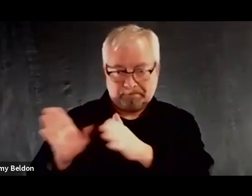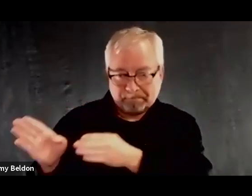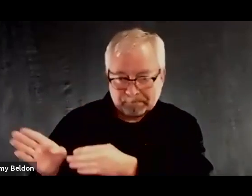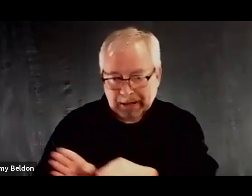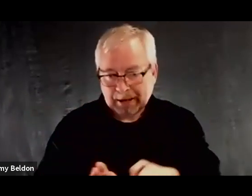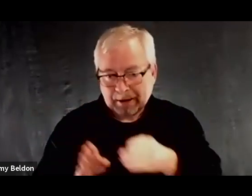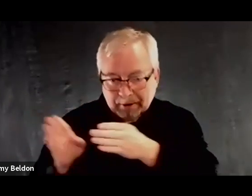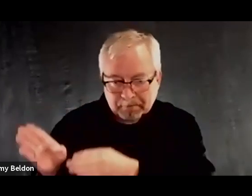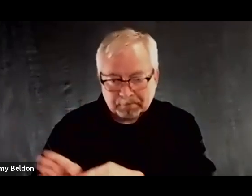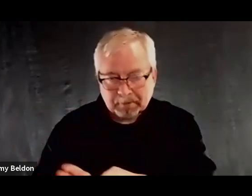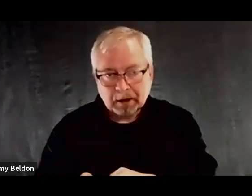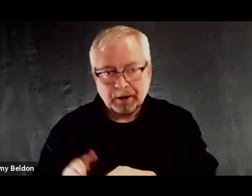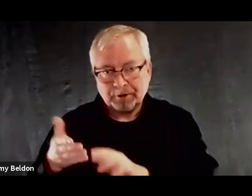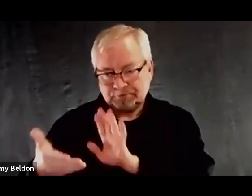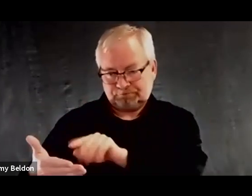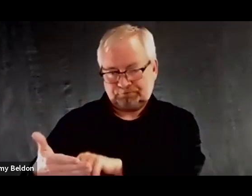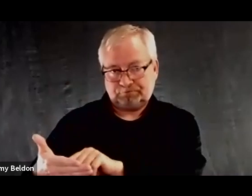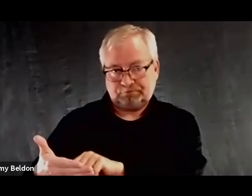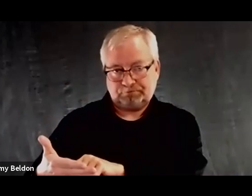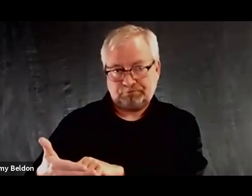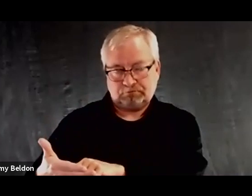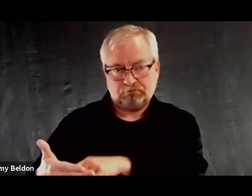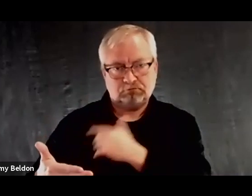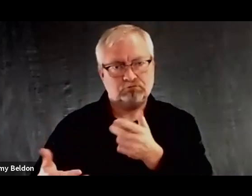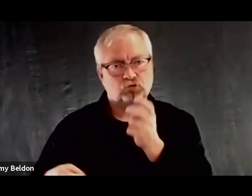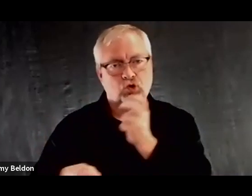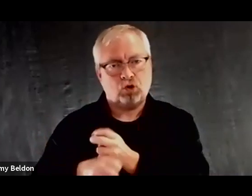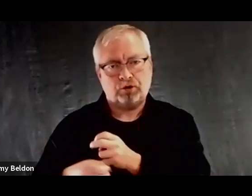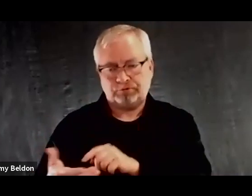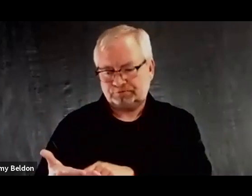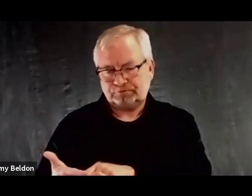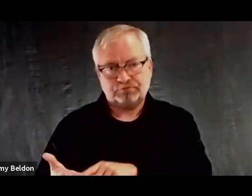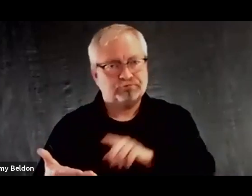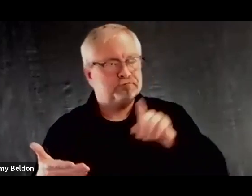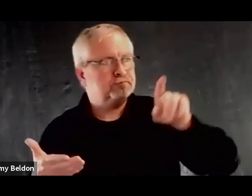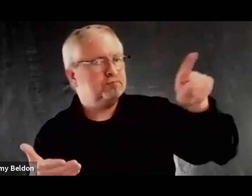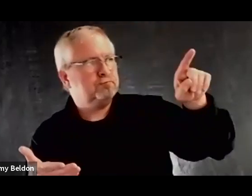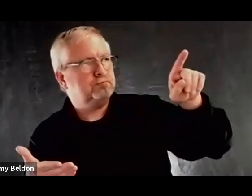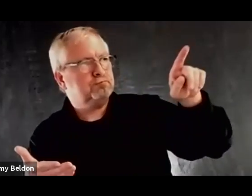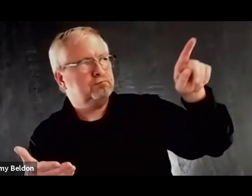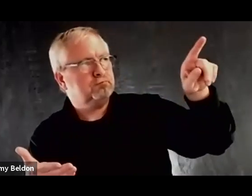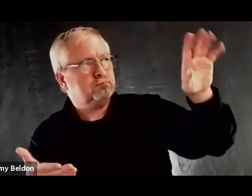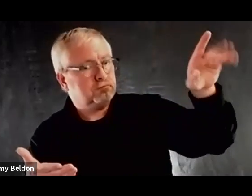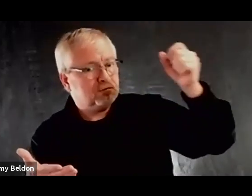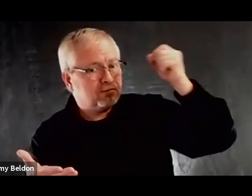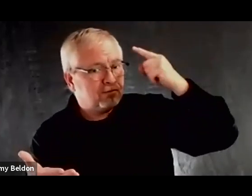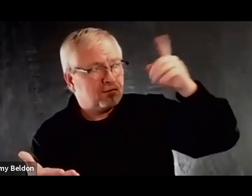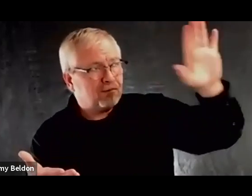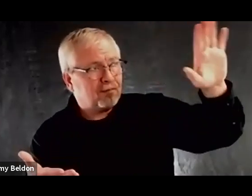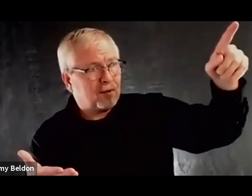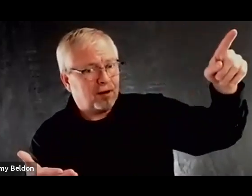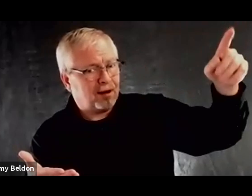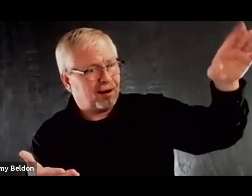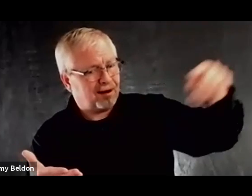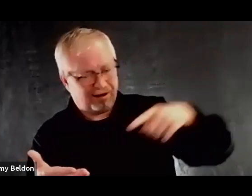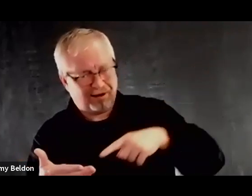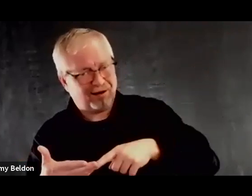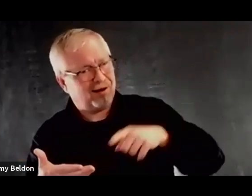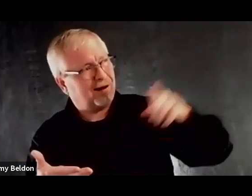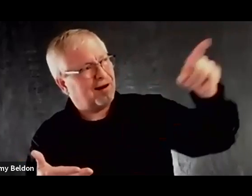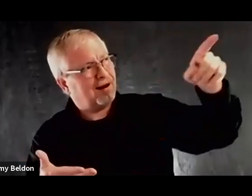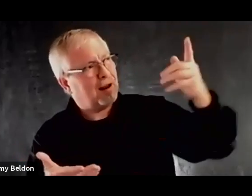without kind of taking into account the interrelationship of our economies and the freedom of our society, which is so